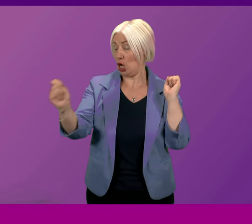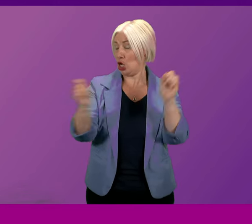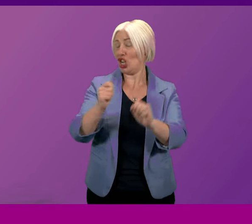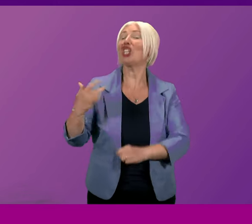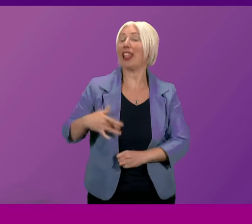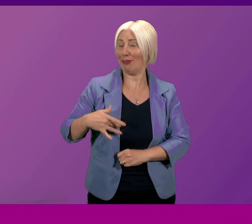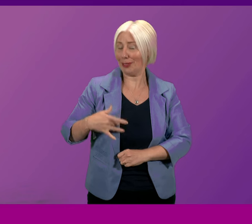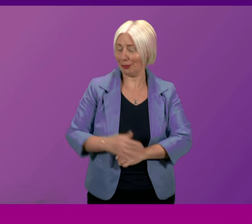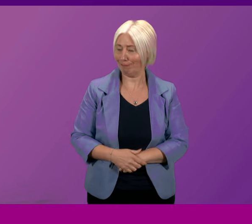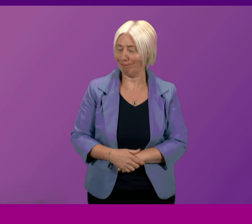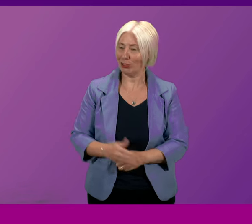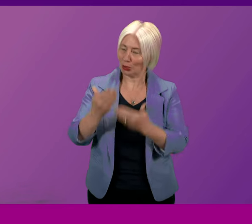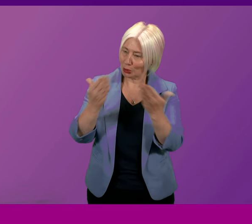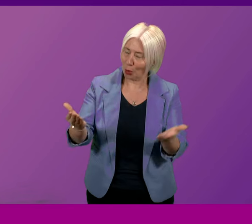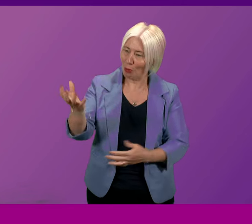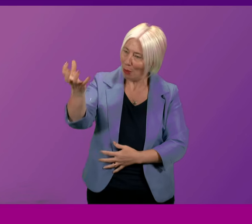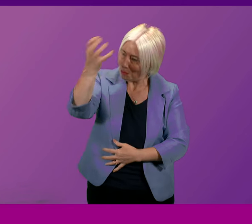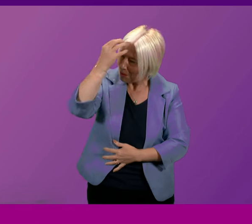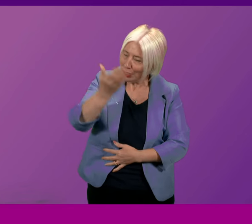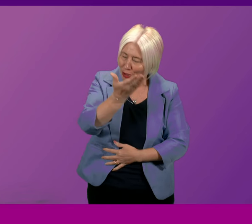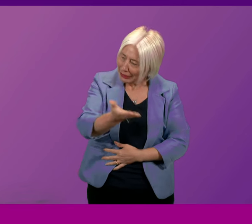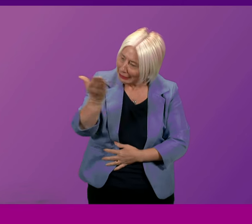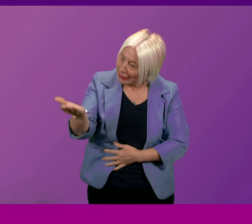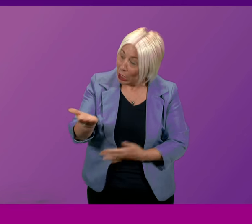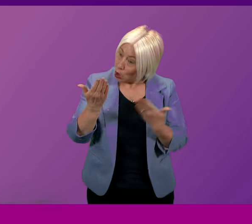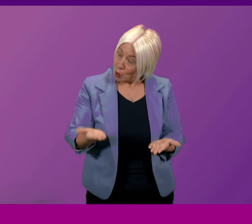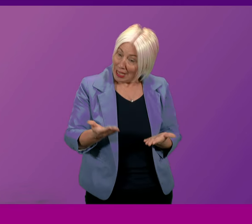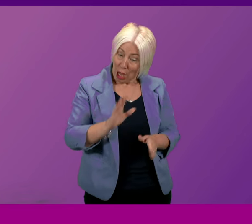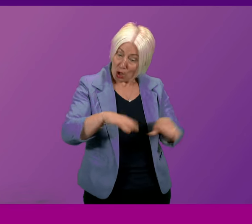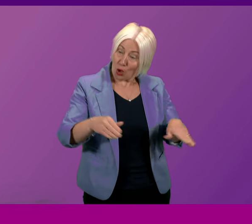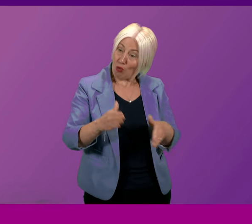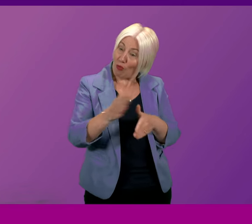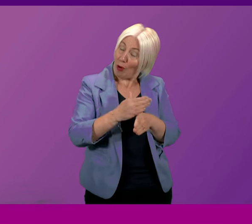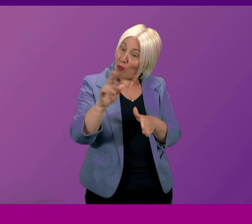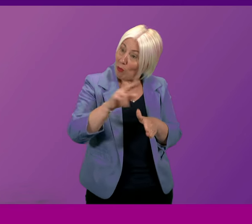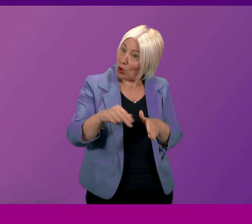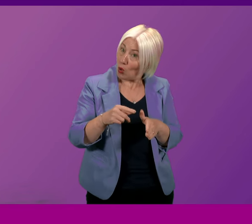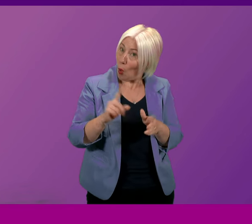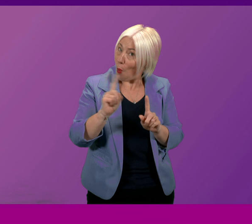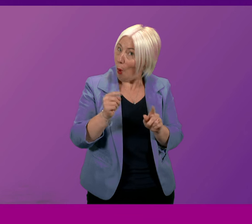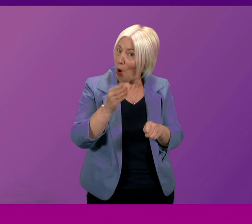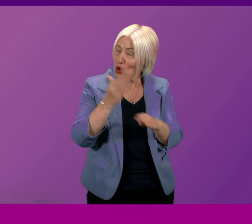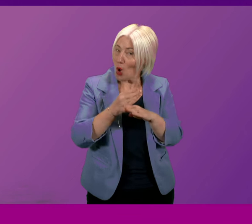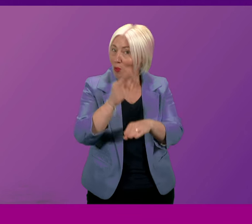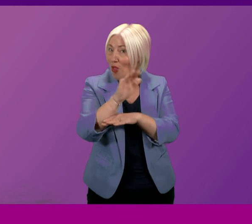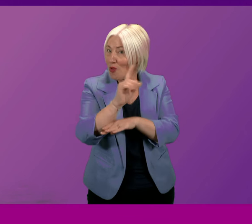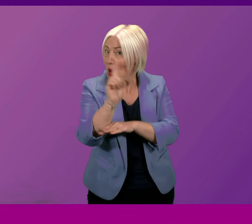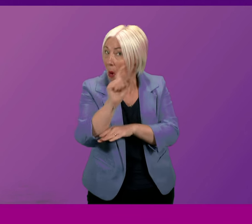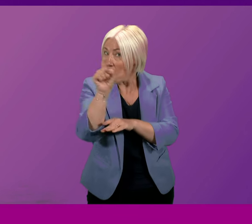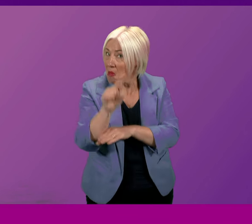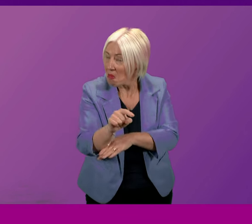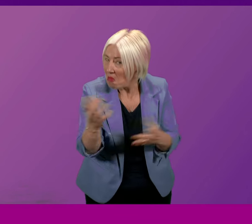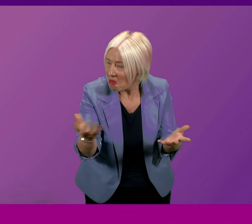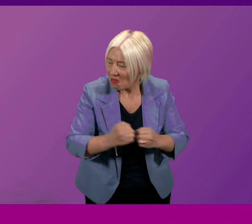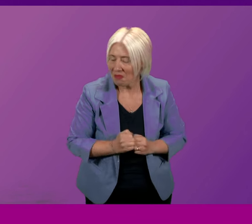Your Majesties, what of today's primary school children and the careers that they will go on to have? This Parliament has now